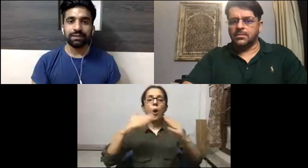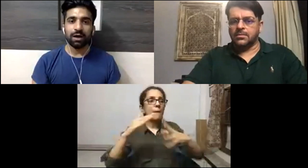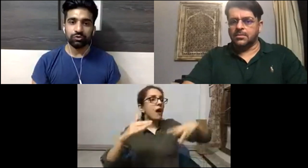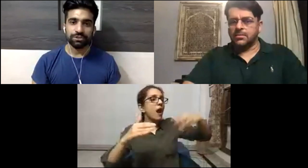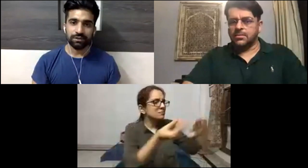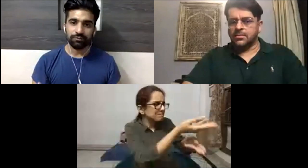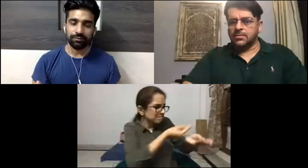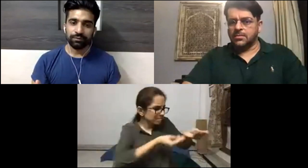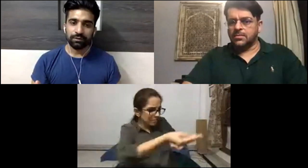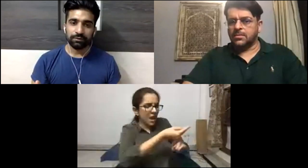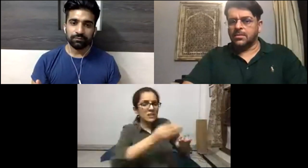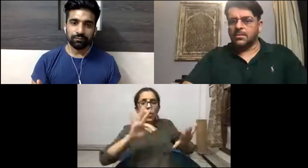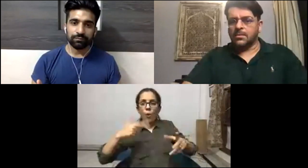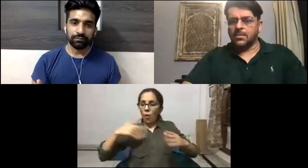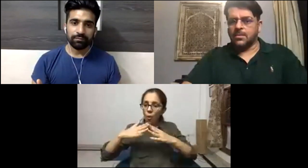within the house itself,